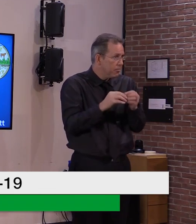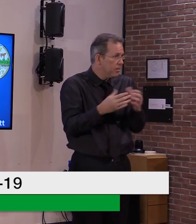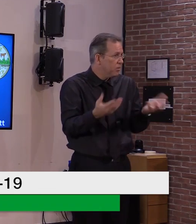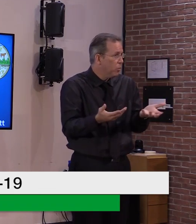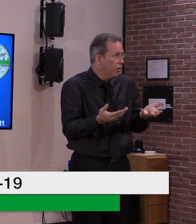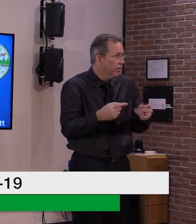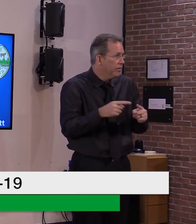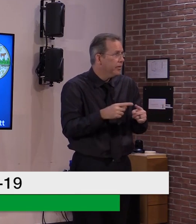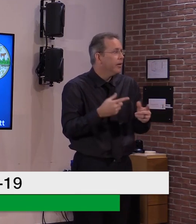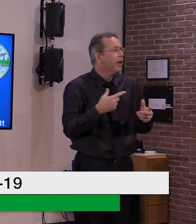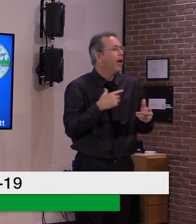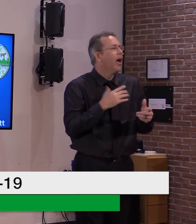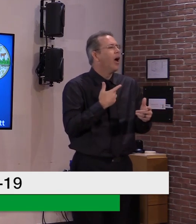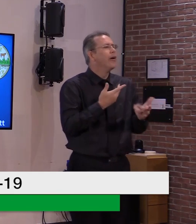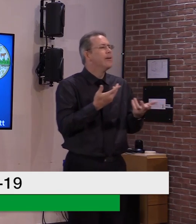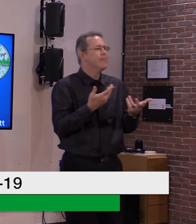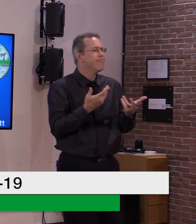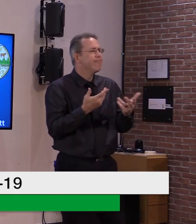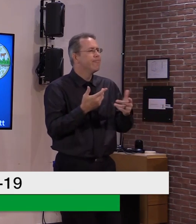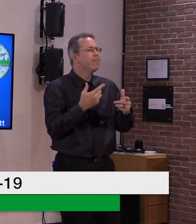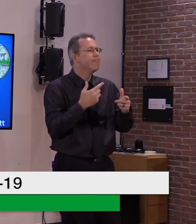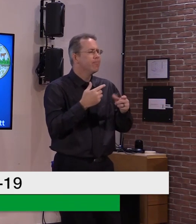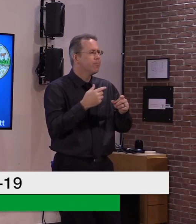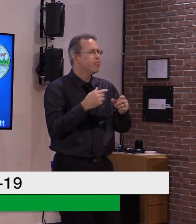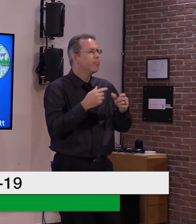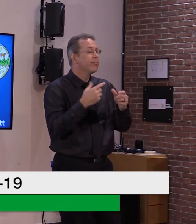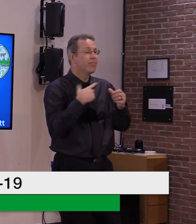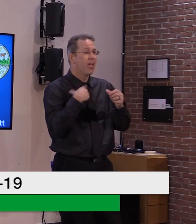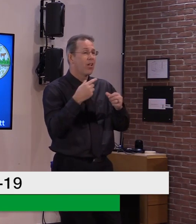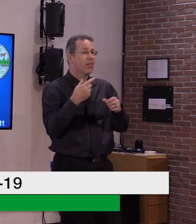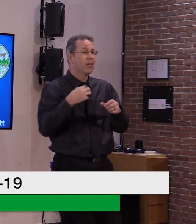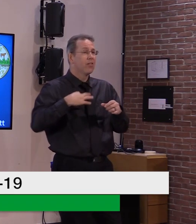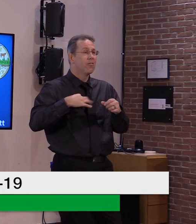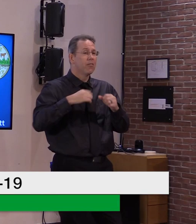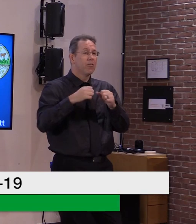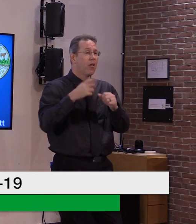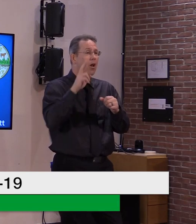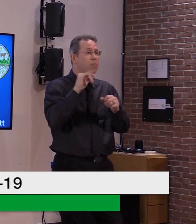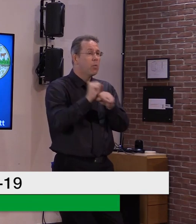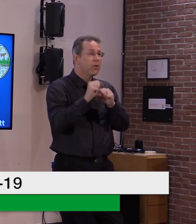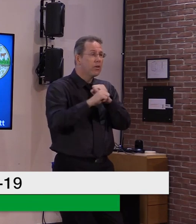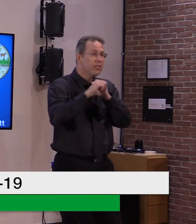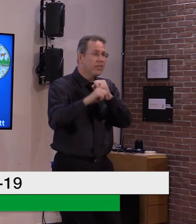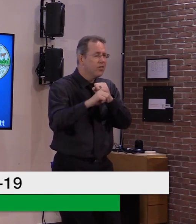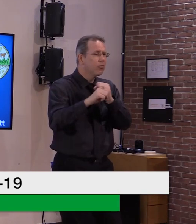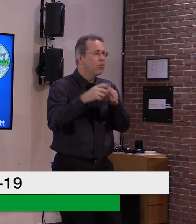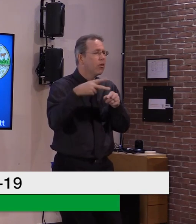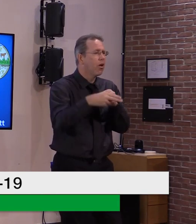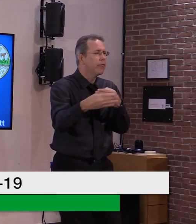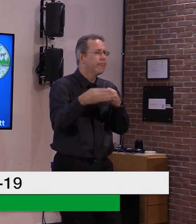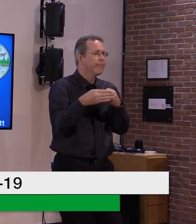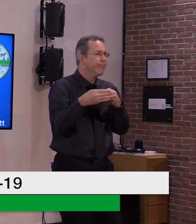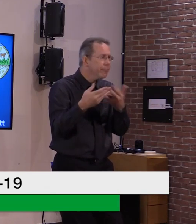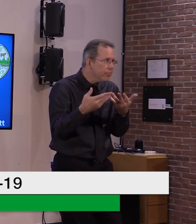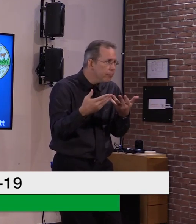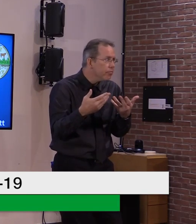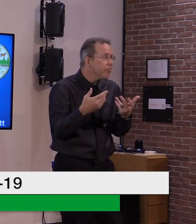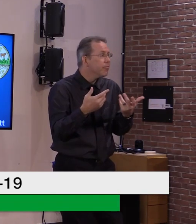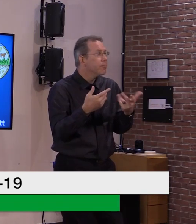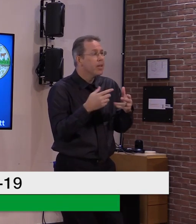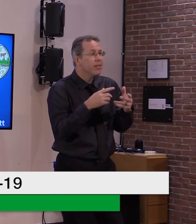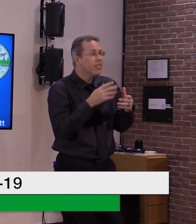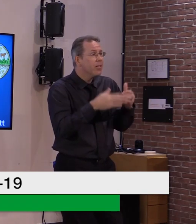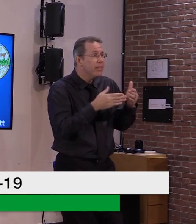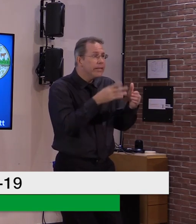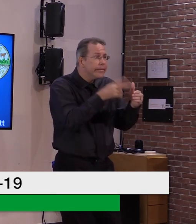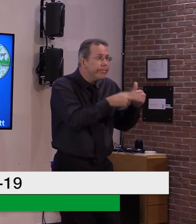program as well as the pandemic emergency unemployment compensation program which is the cares act program as well as